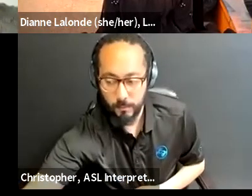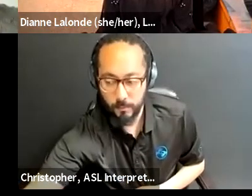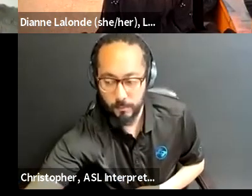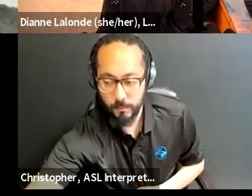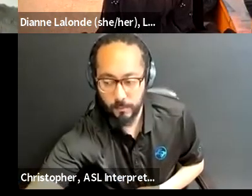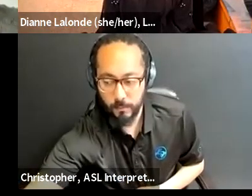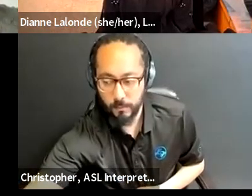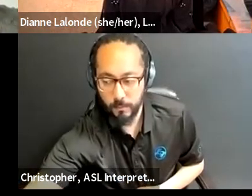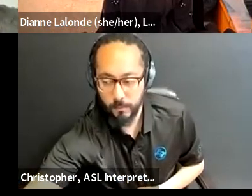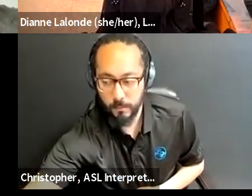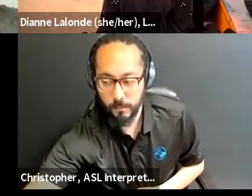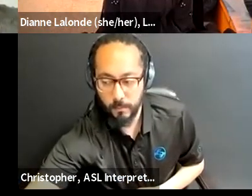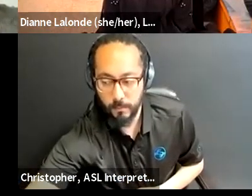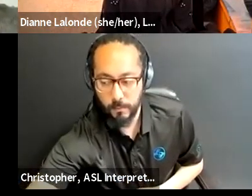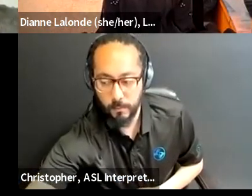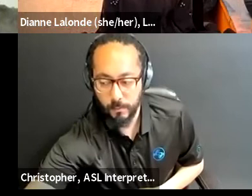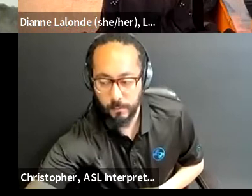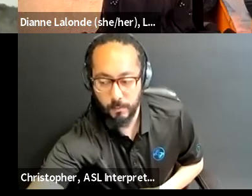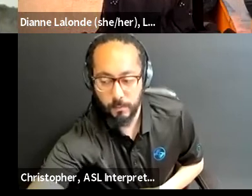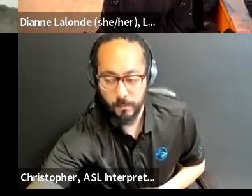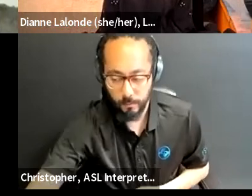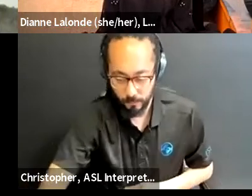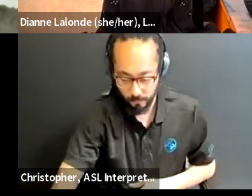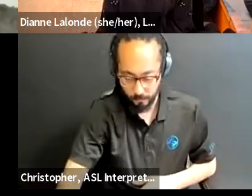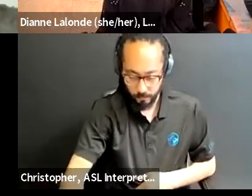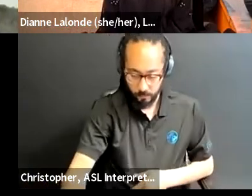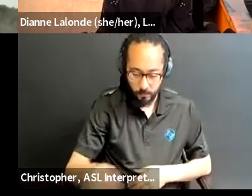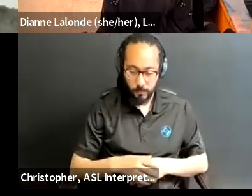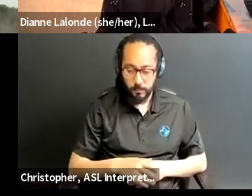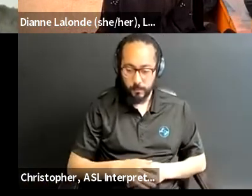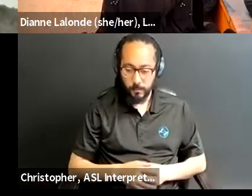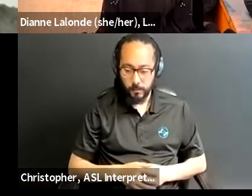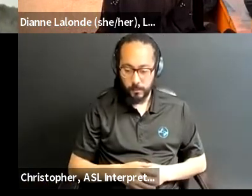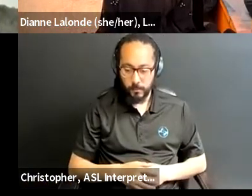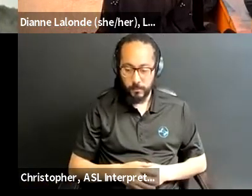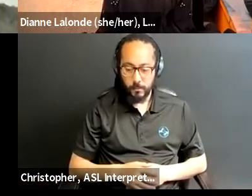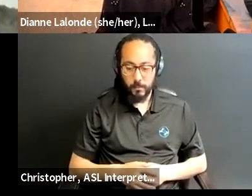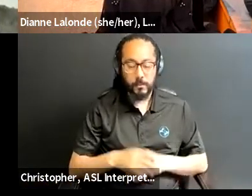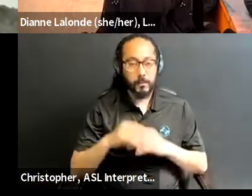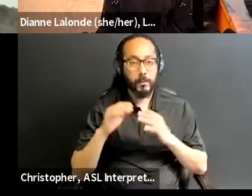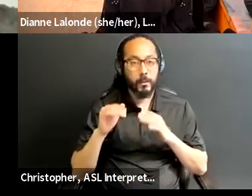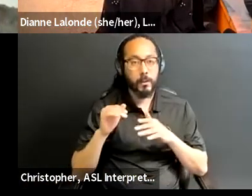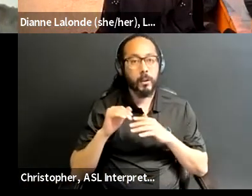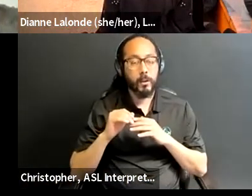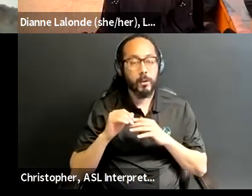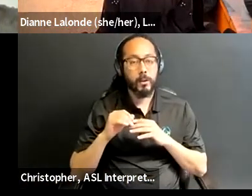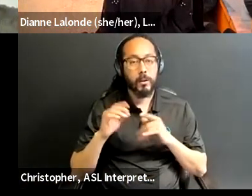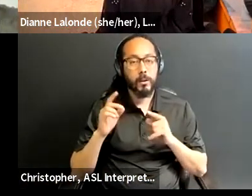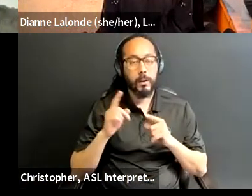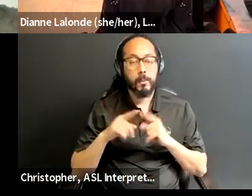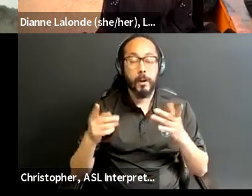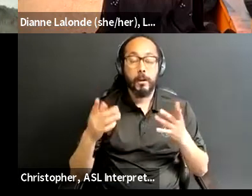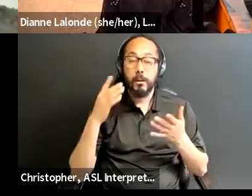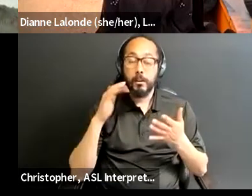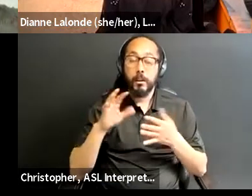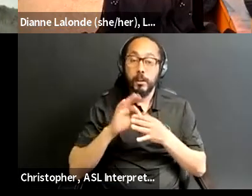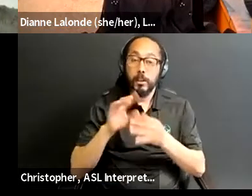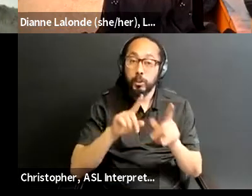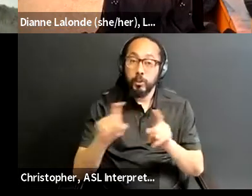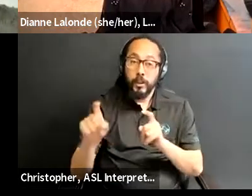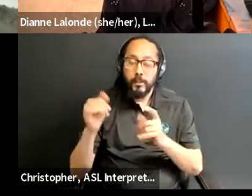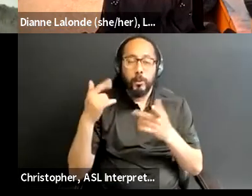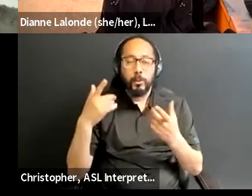with the survey, we did look for what can be, online available to be area specific. So